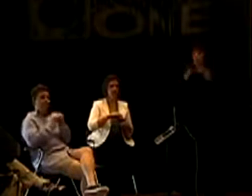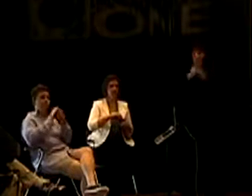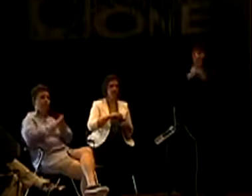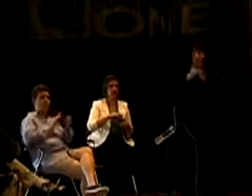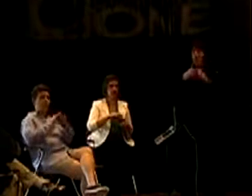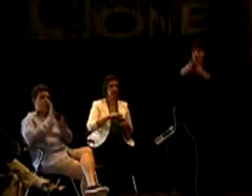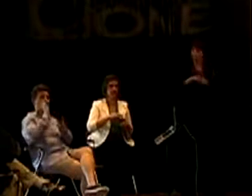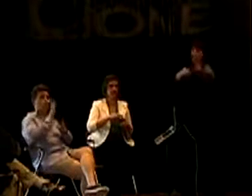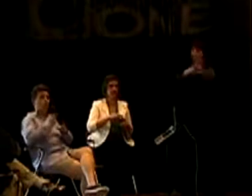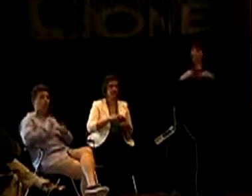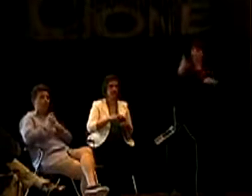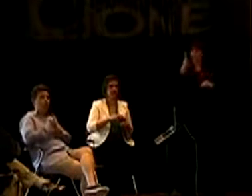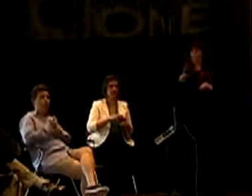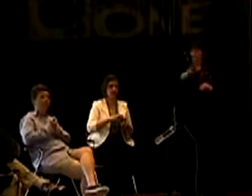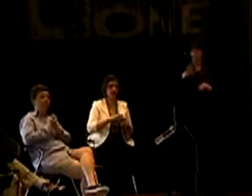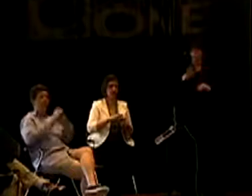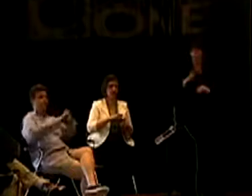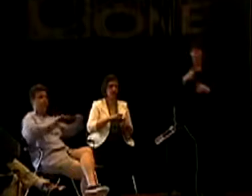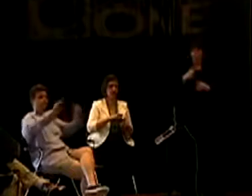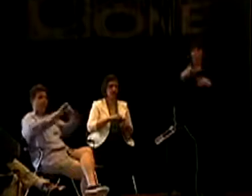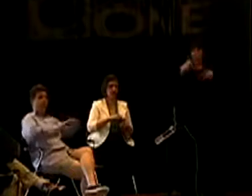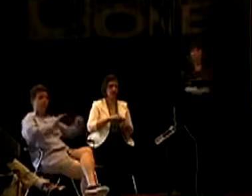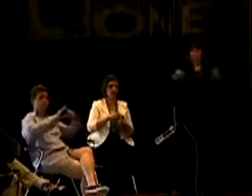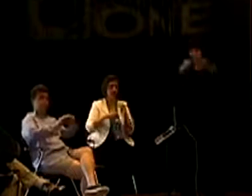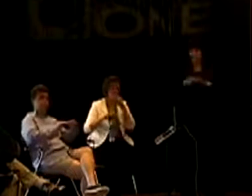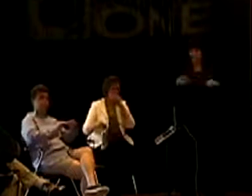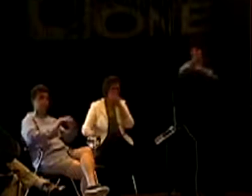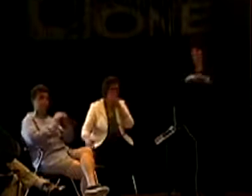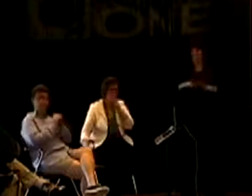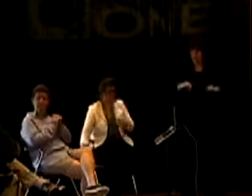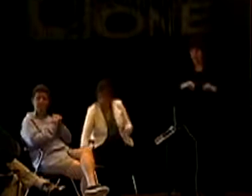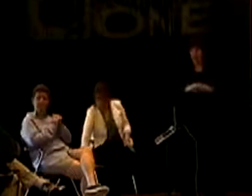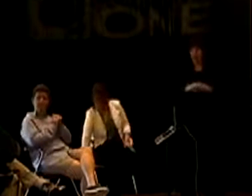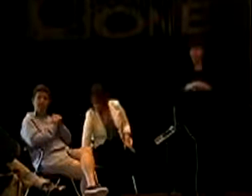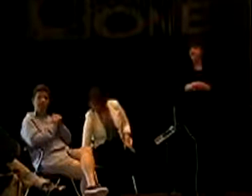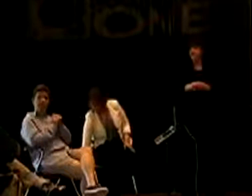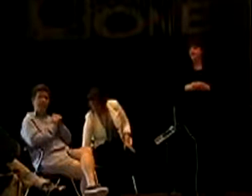At the same time, I had no idea how the story would progress.